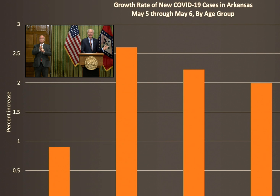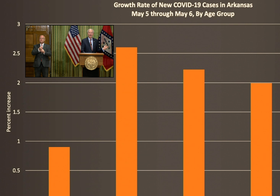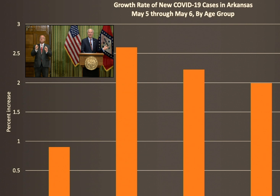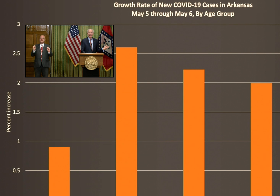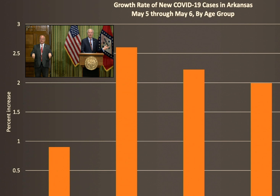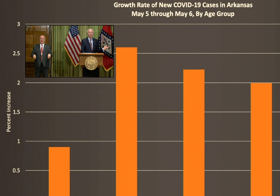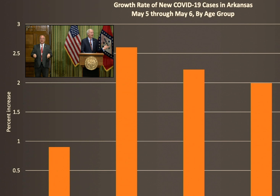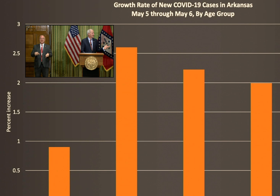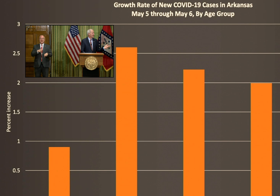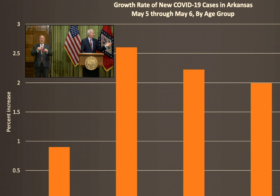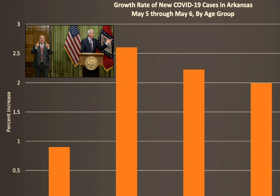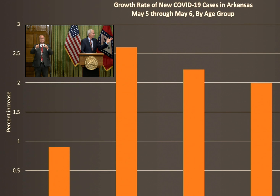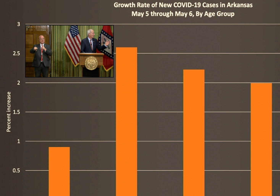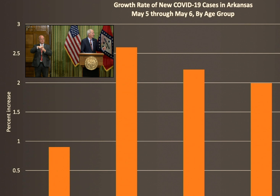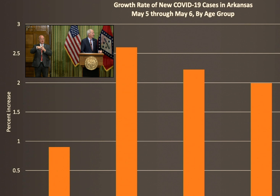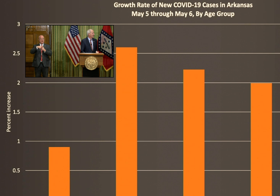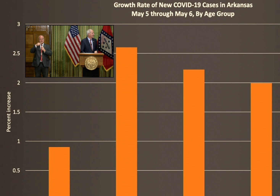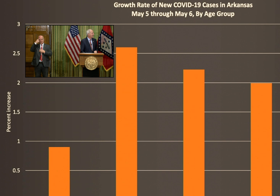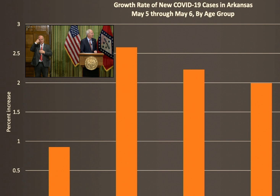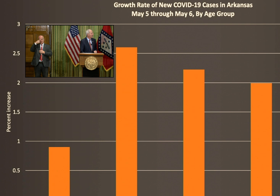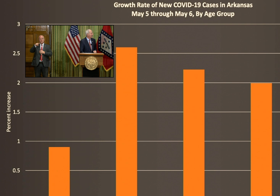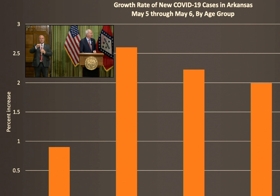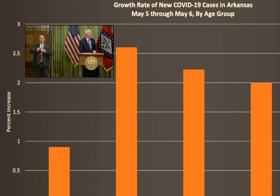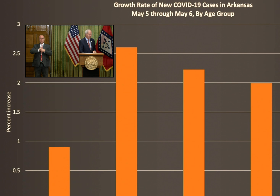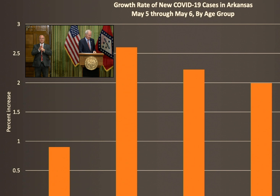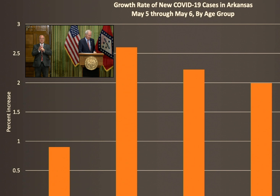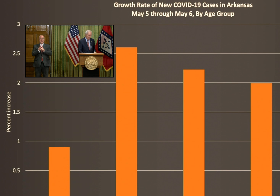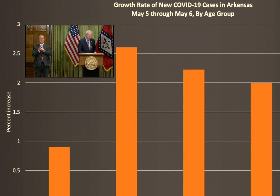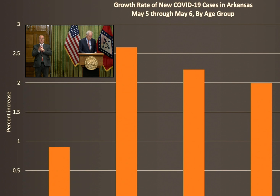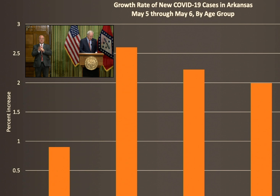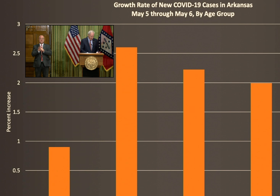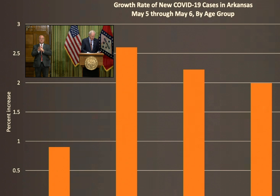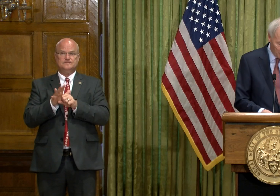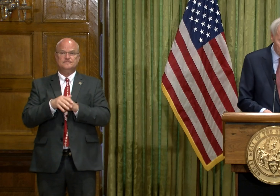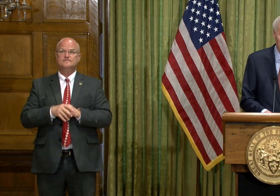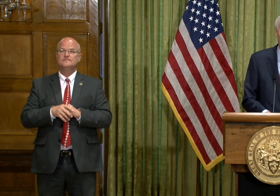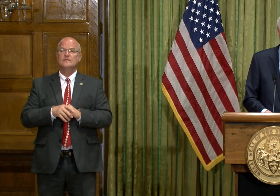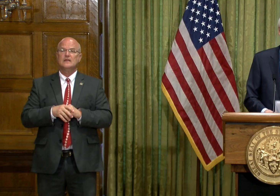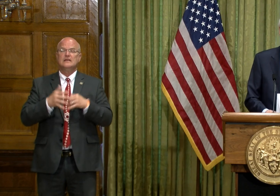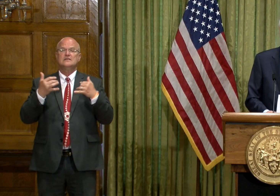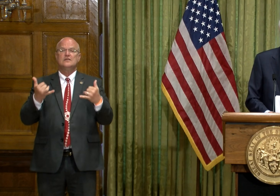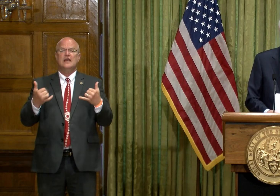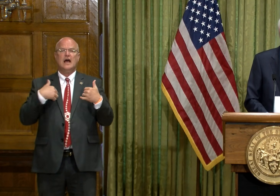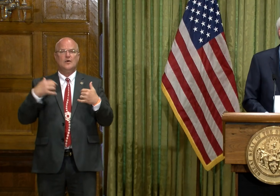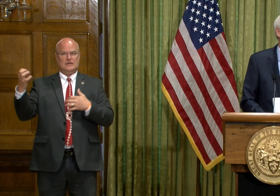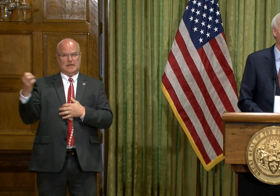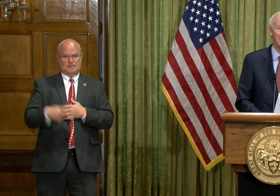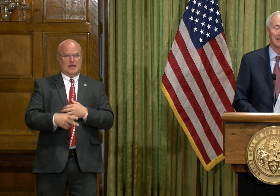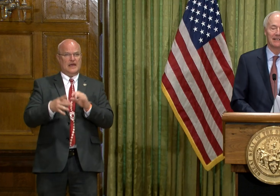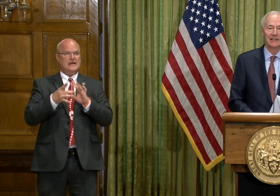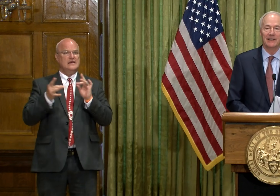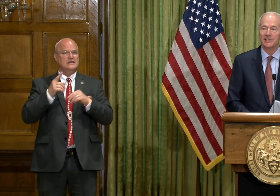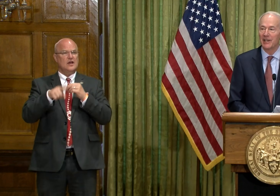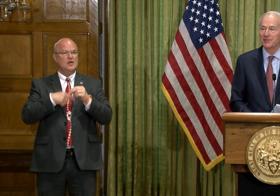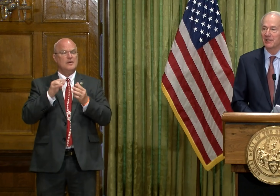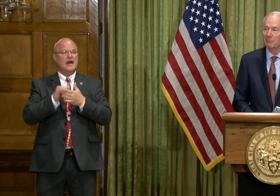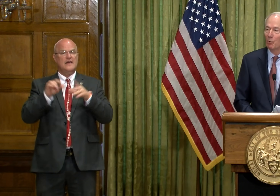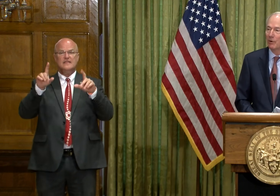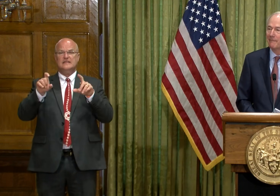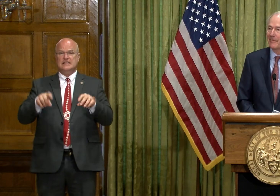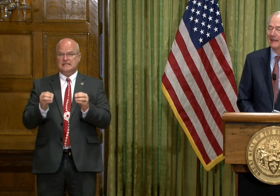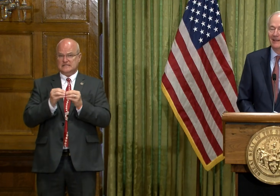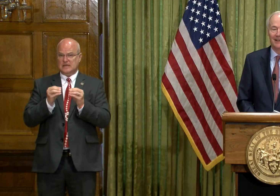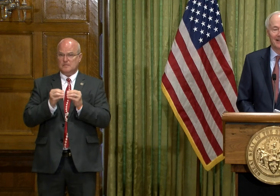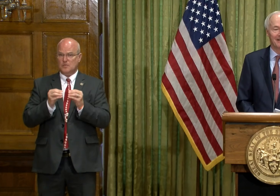impacted and can test positive for COVID-19. With that, I wanted to come back and talk about the